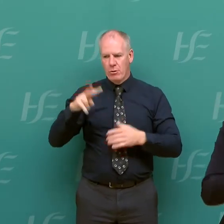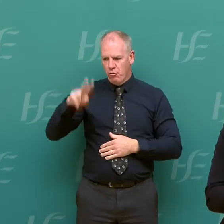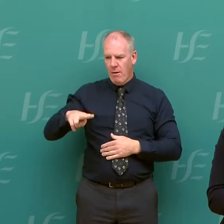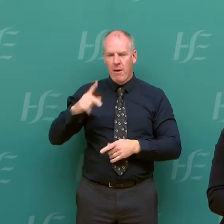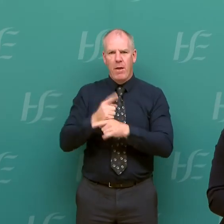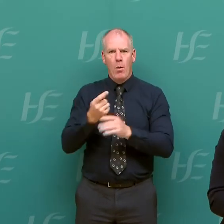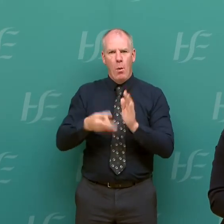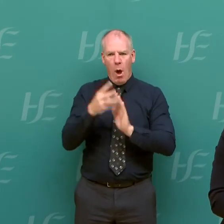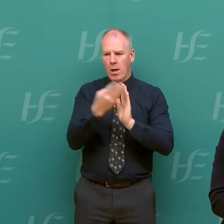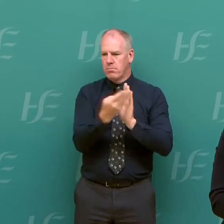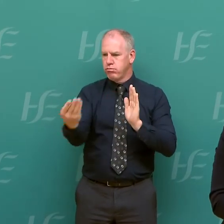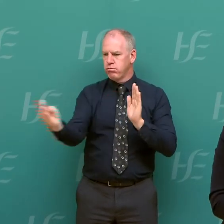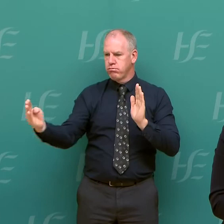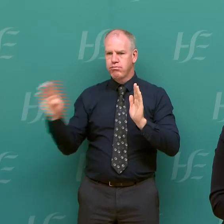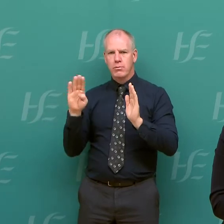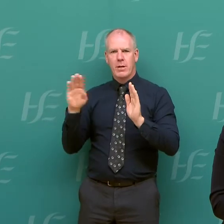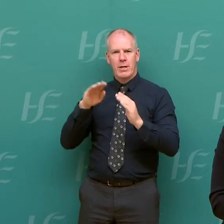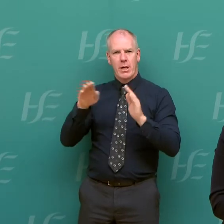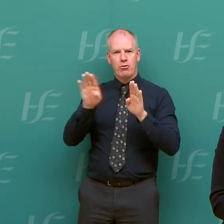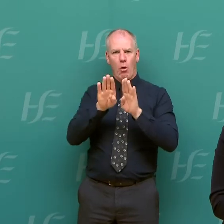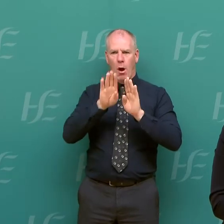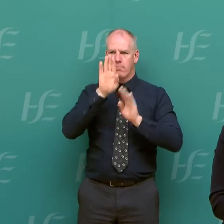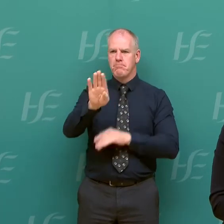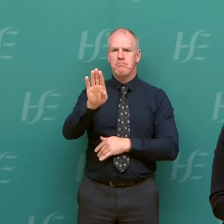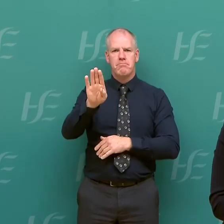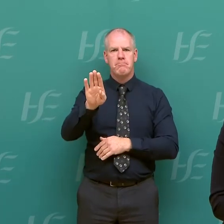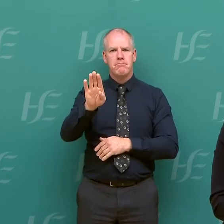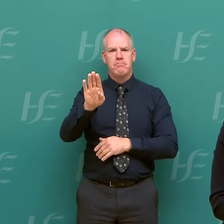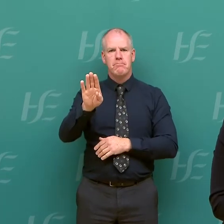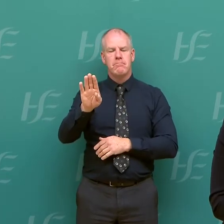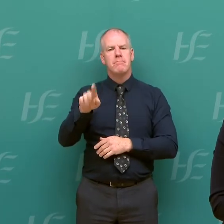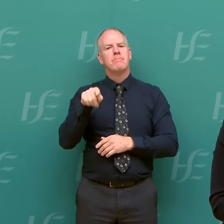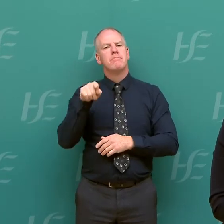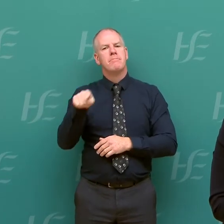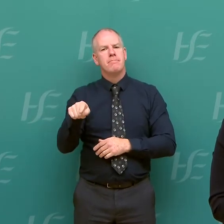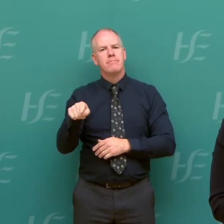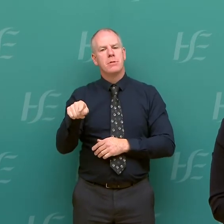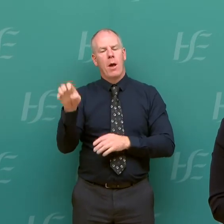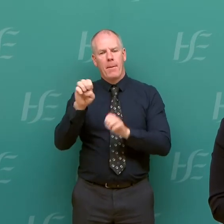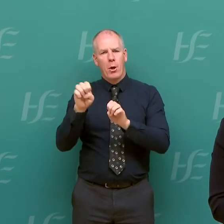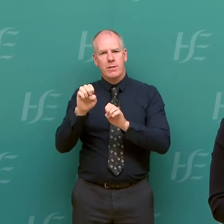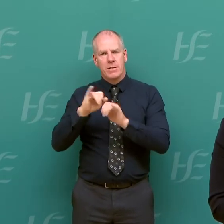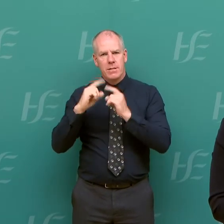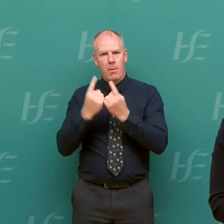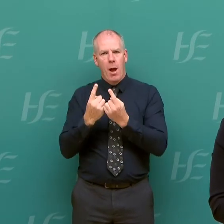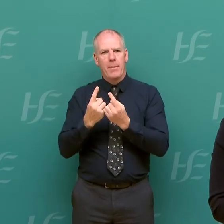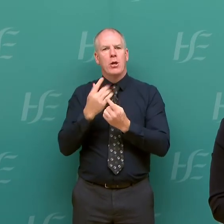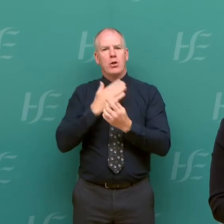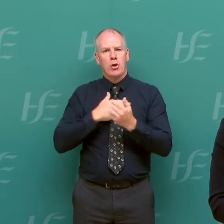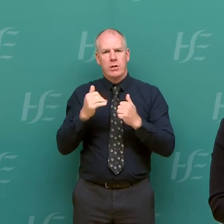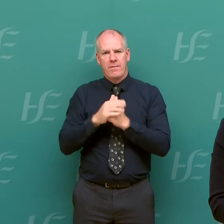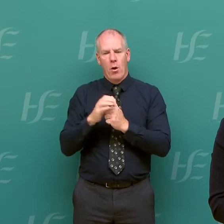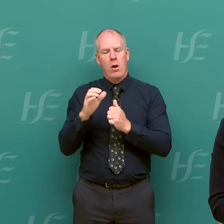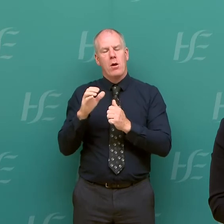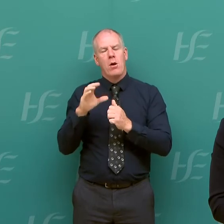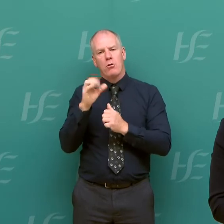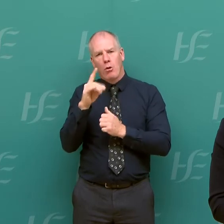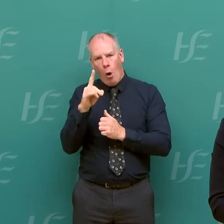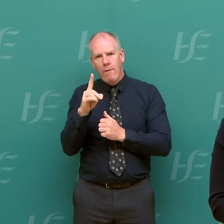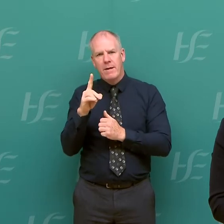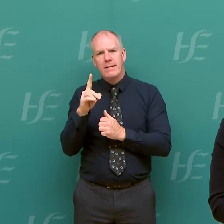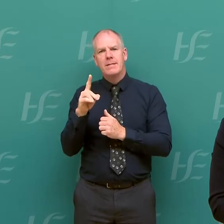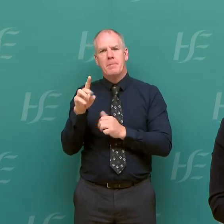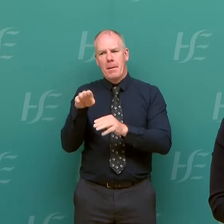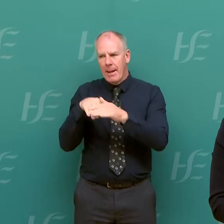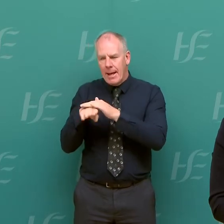door. So that you will be put into a nice... So they keep their ED actually for the COVID pathway throughout this. They have done